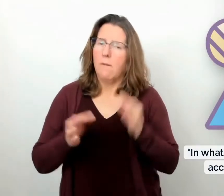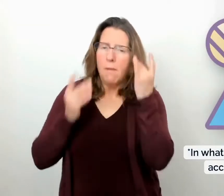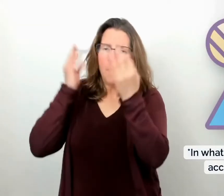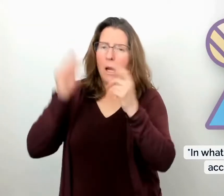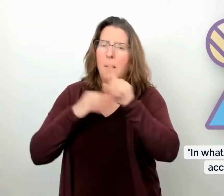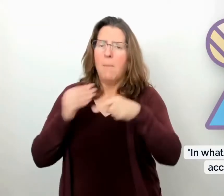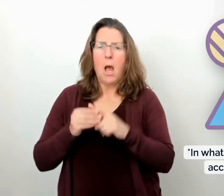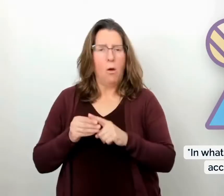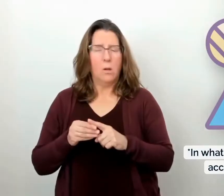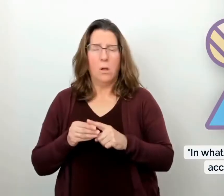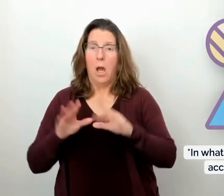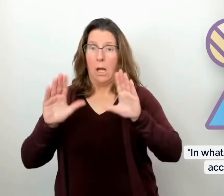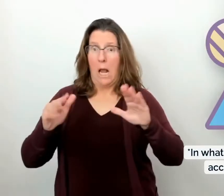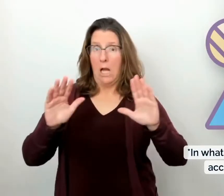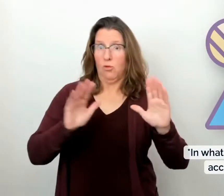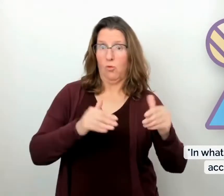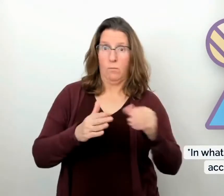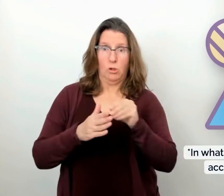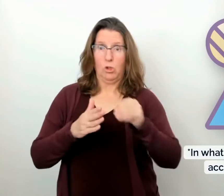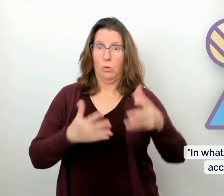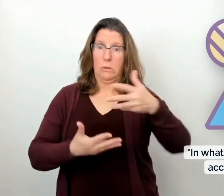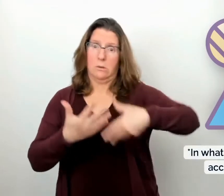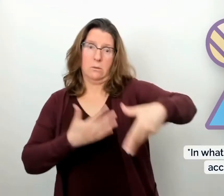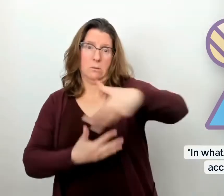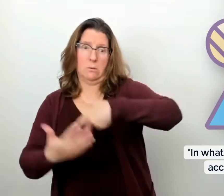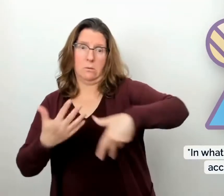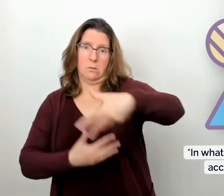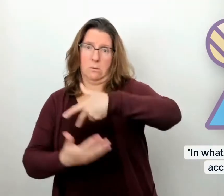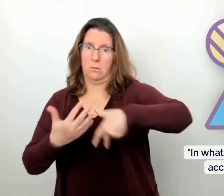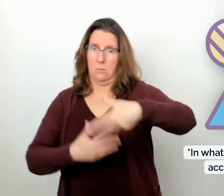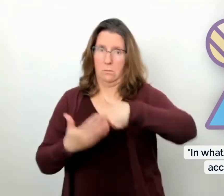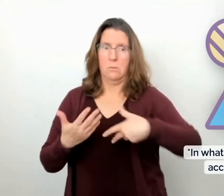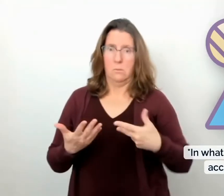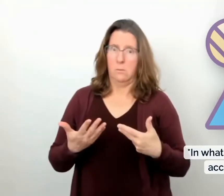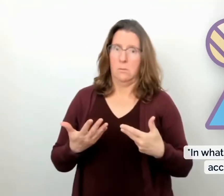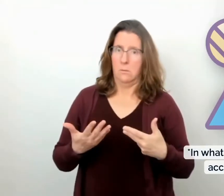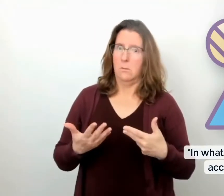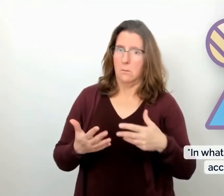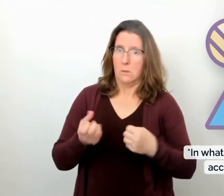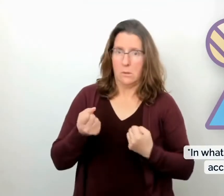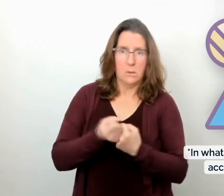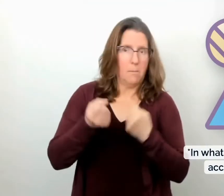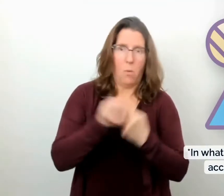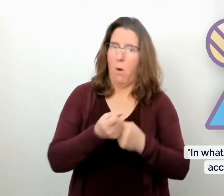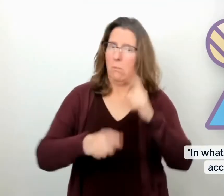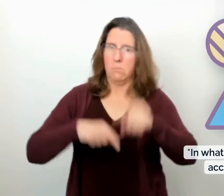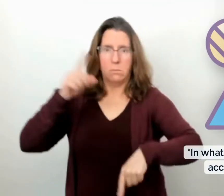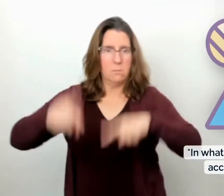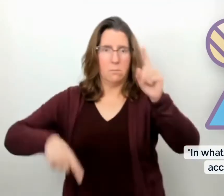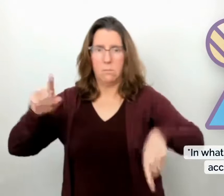We want to think about the ways the classroom dynamics are playing out. Is it positive, accepting, and supportive of the